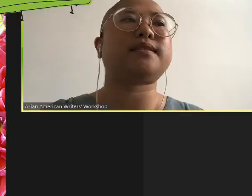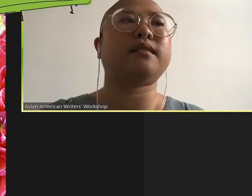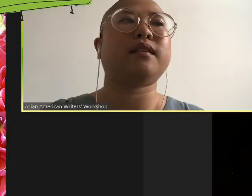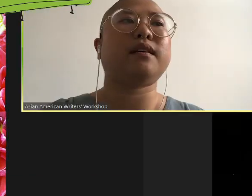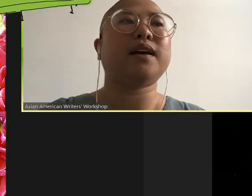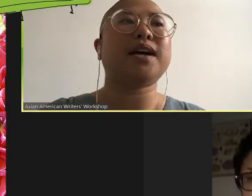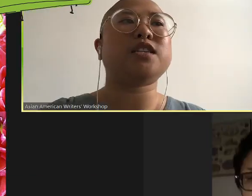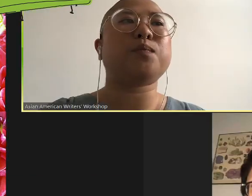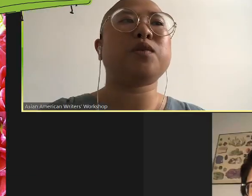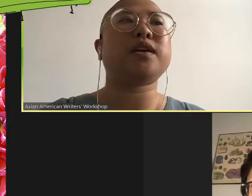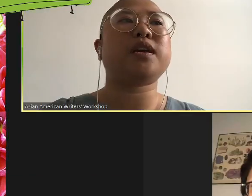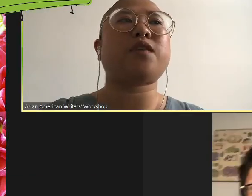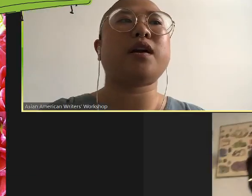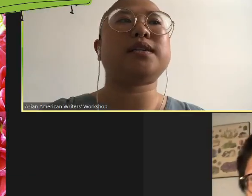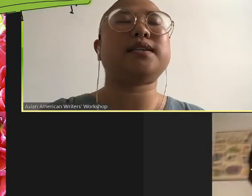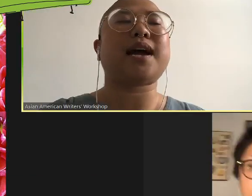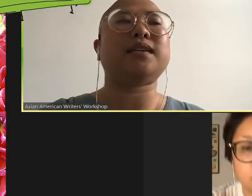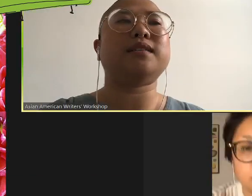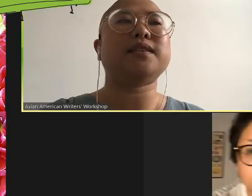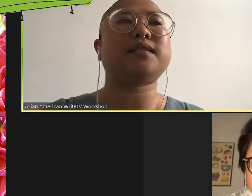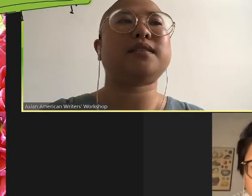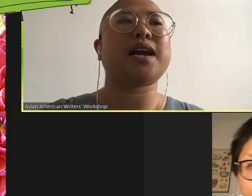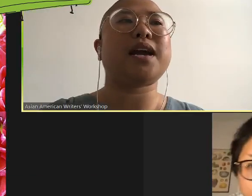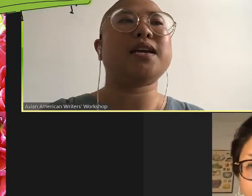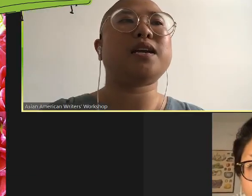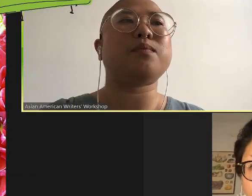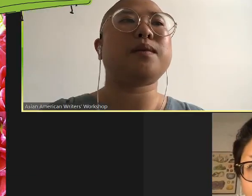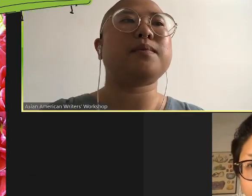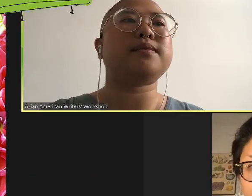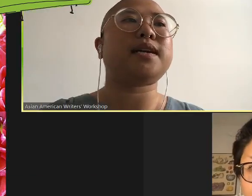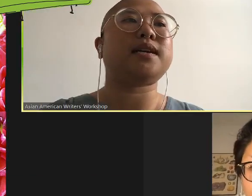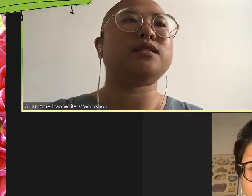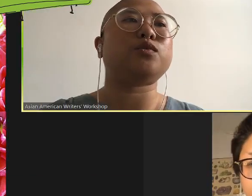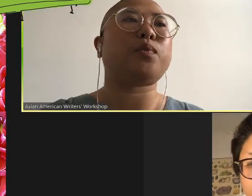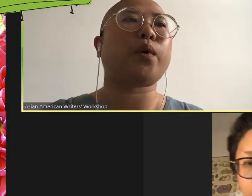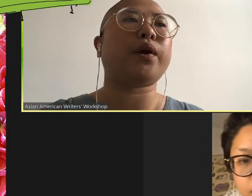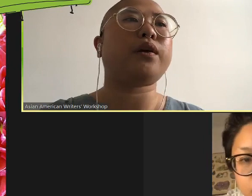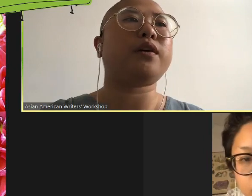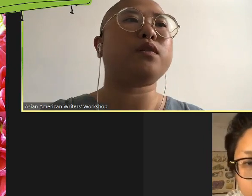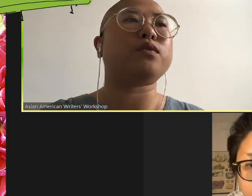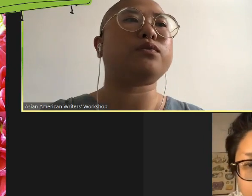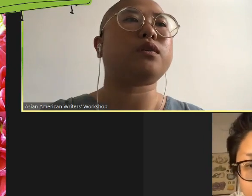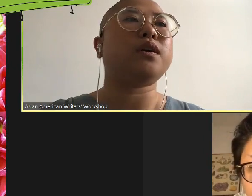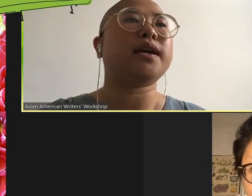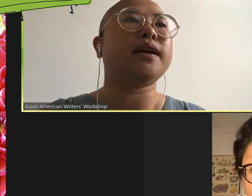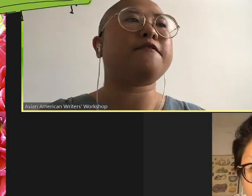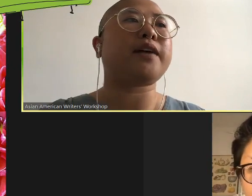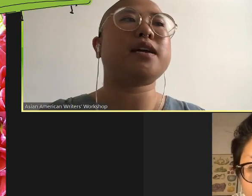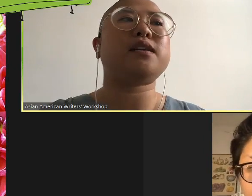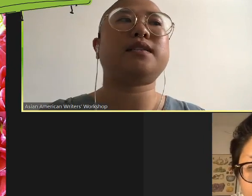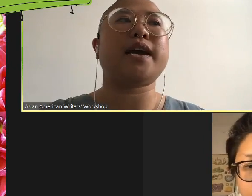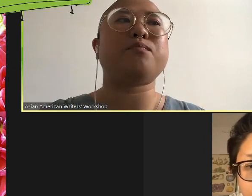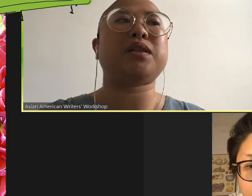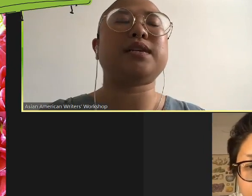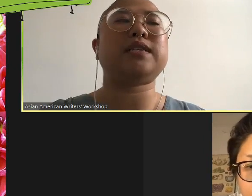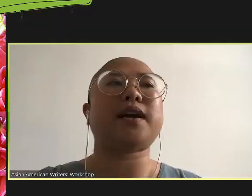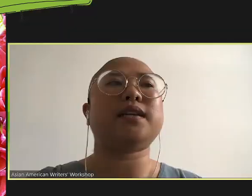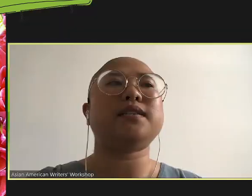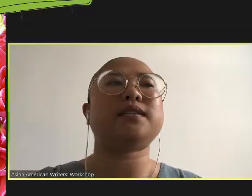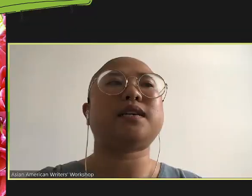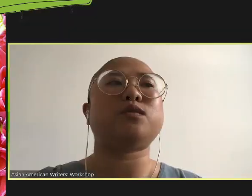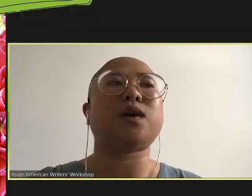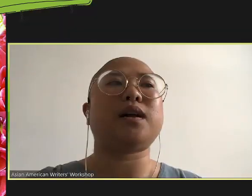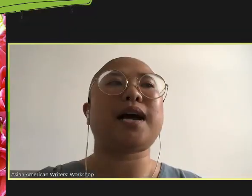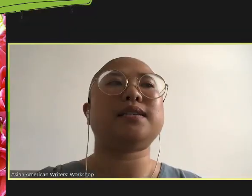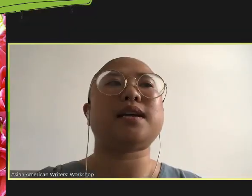justice. As a community of artists and activists, AAWW stands in support of those in the fight to end police